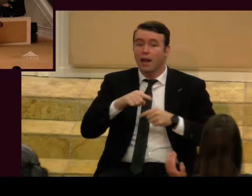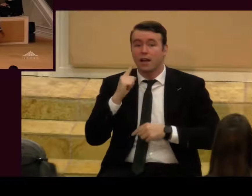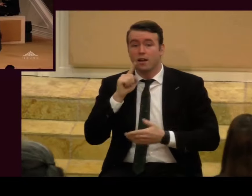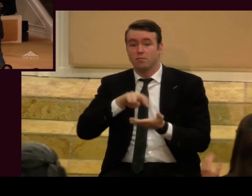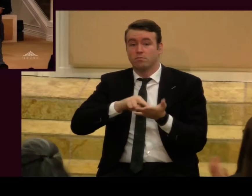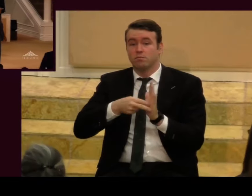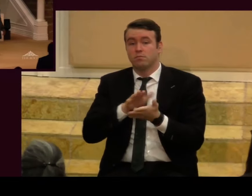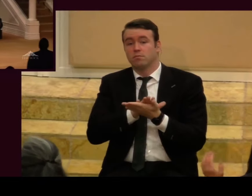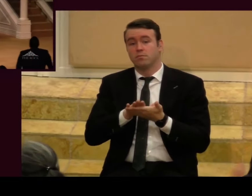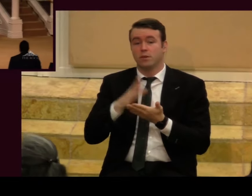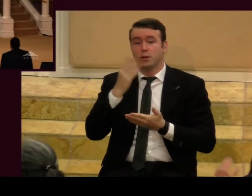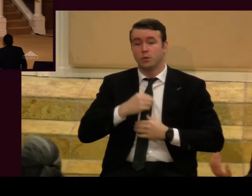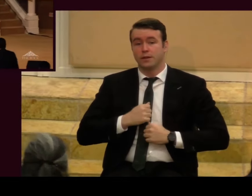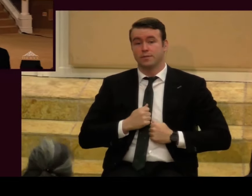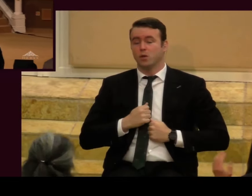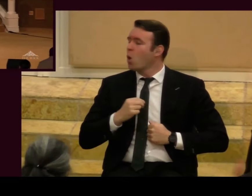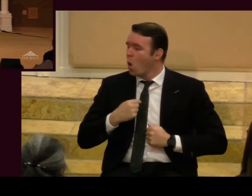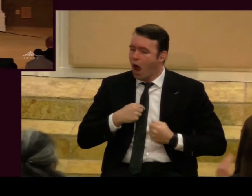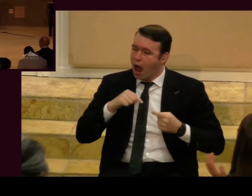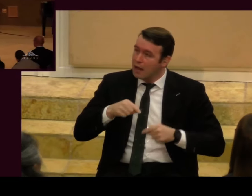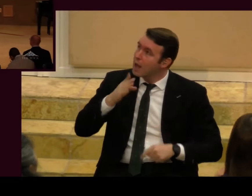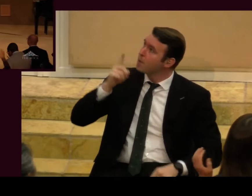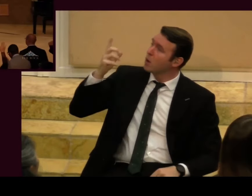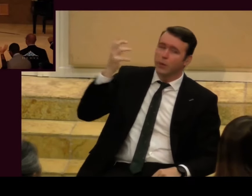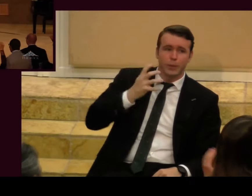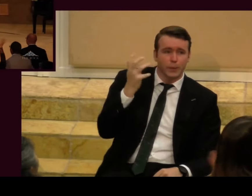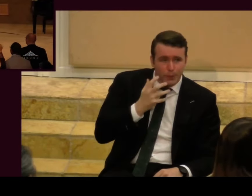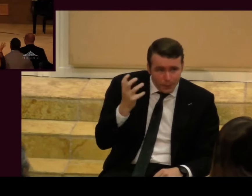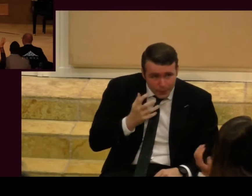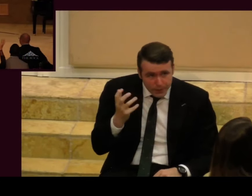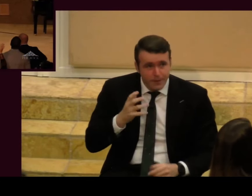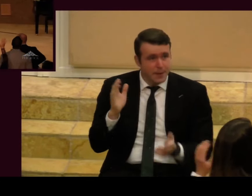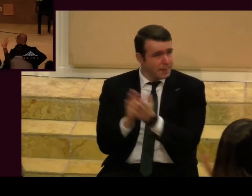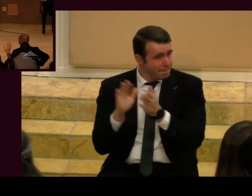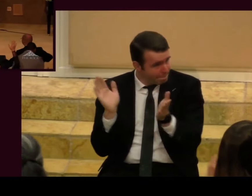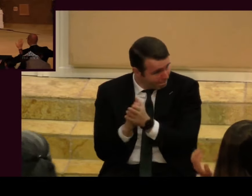come to look pretty, but I've come to praise a good-looking God.